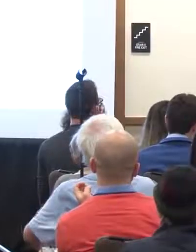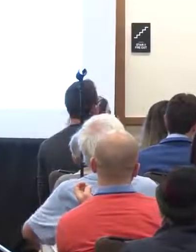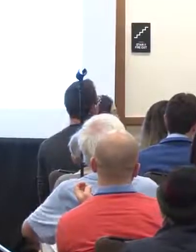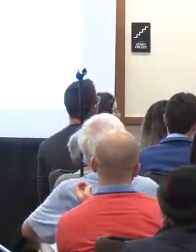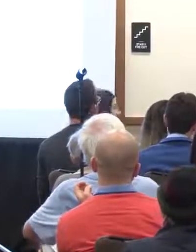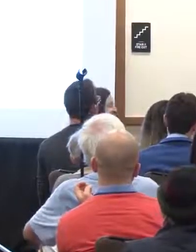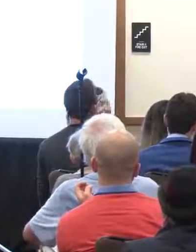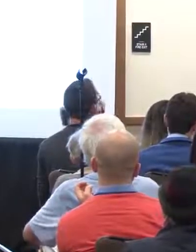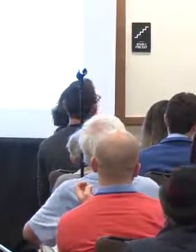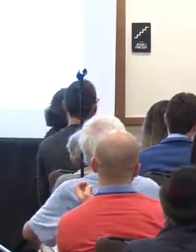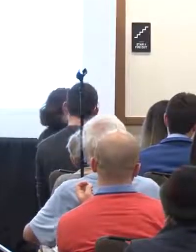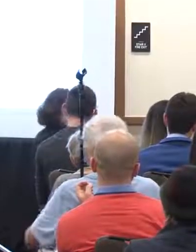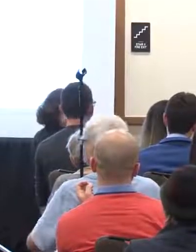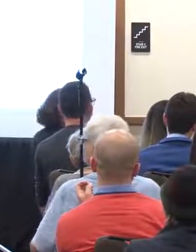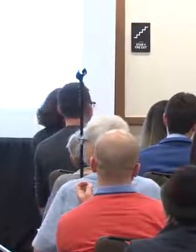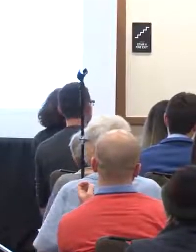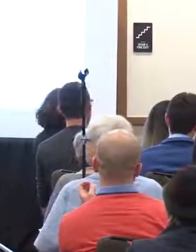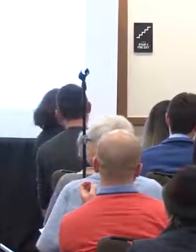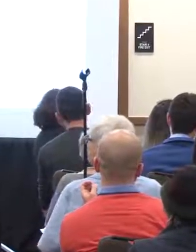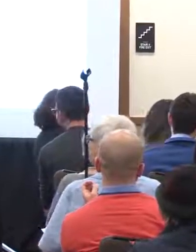Jeff Good, you were very good.